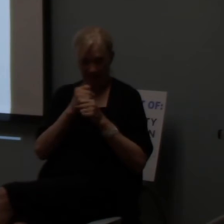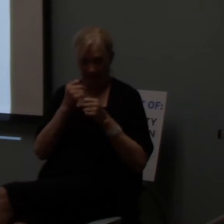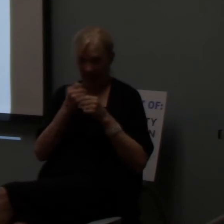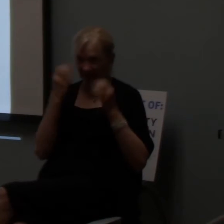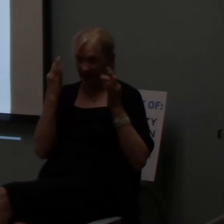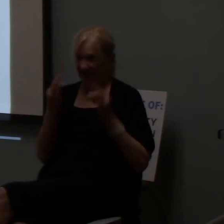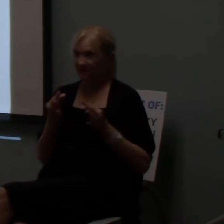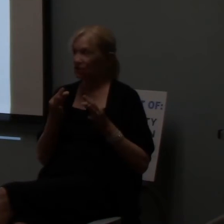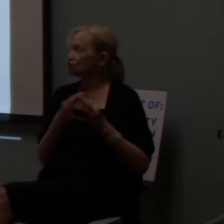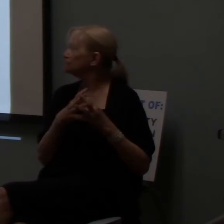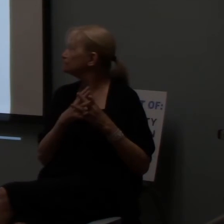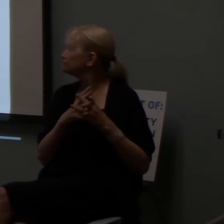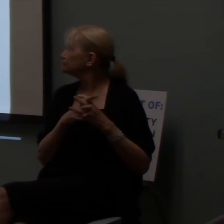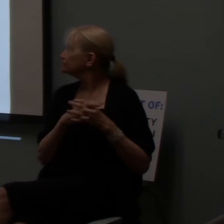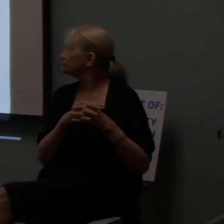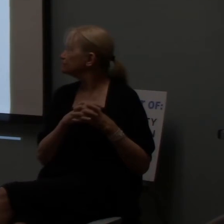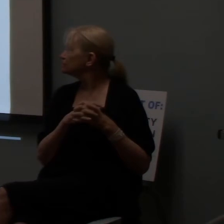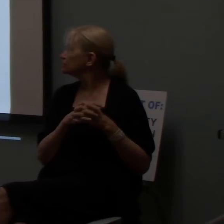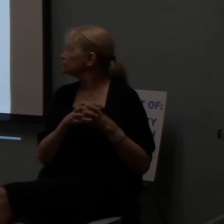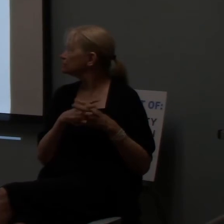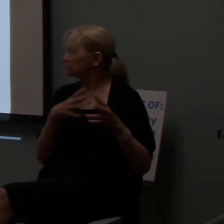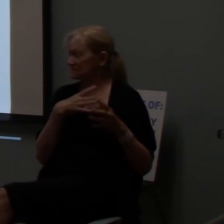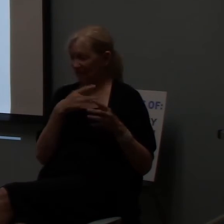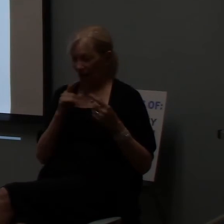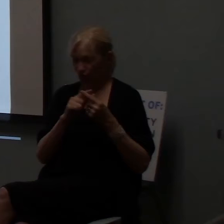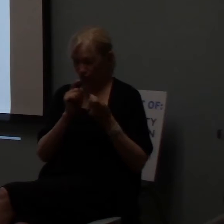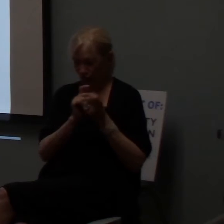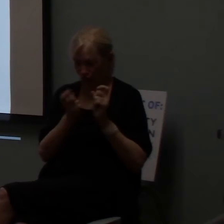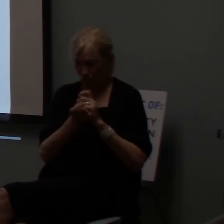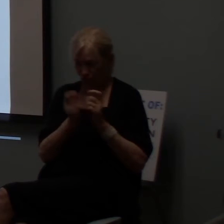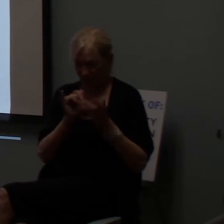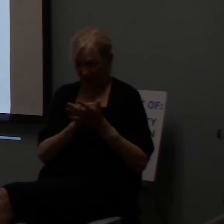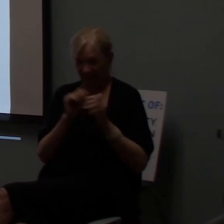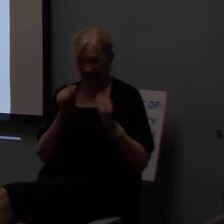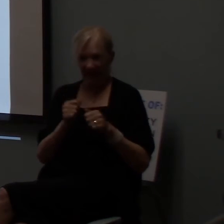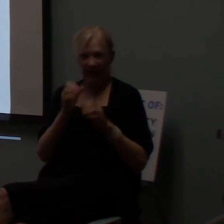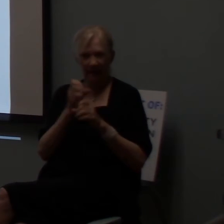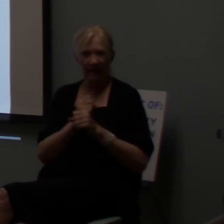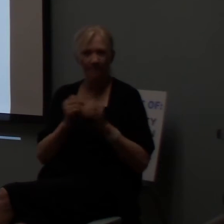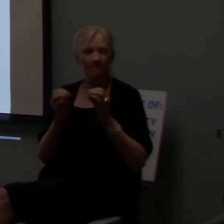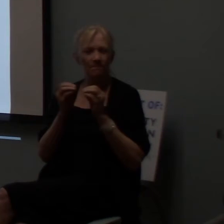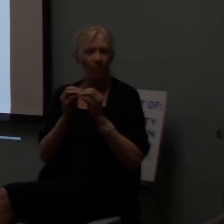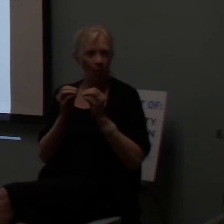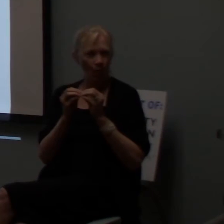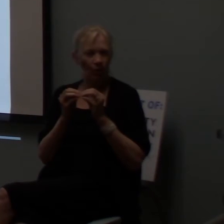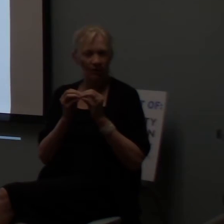that. So we'd like to change this so that we can get a little bit more,